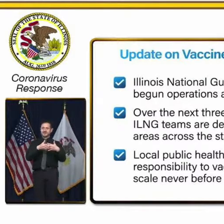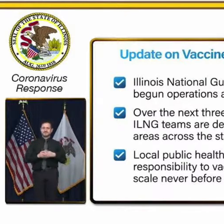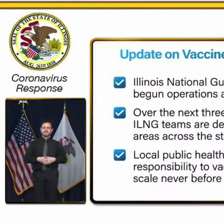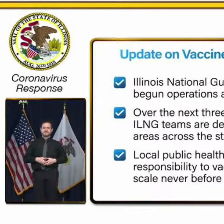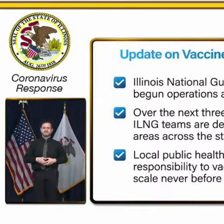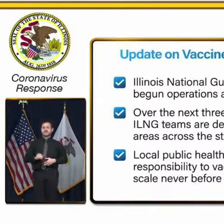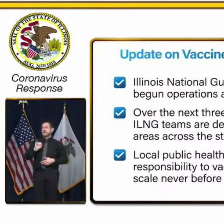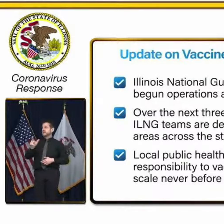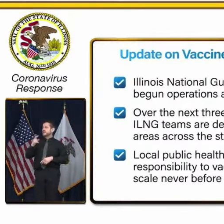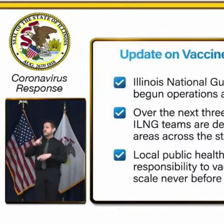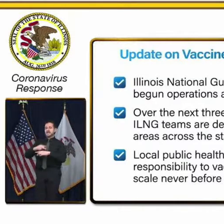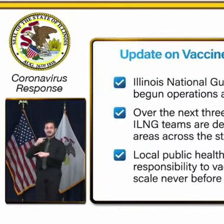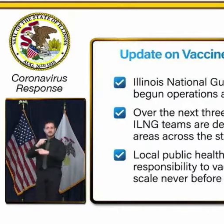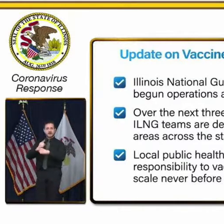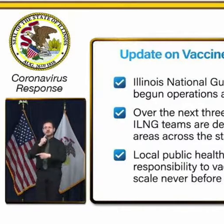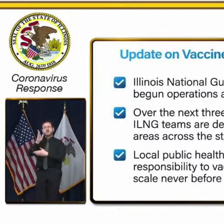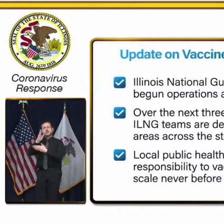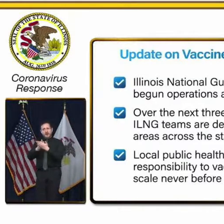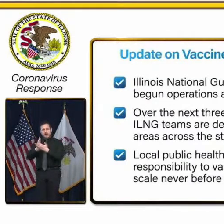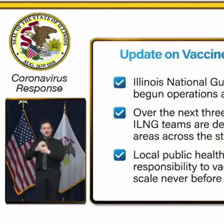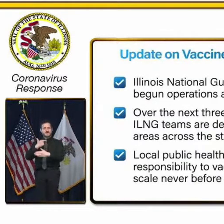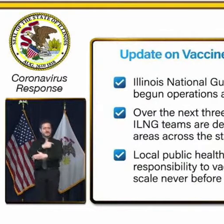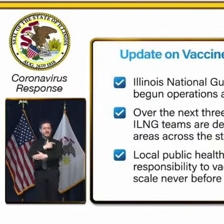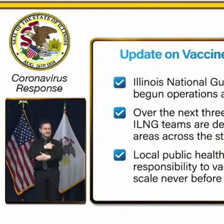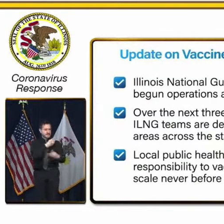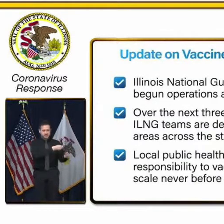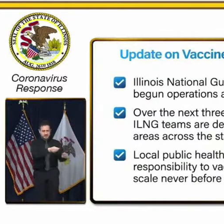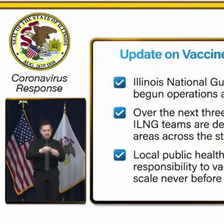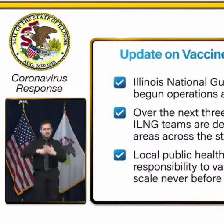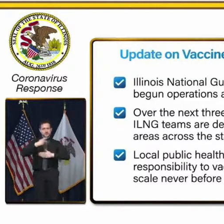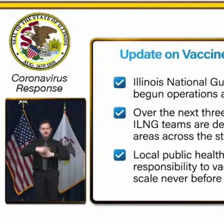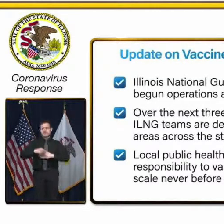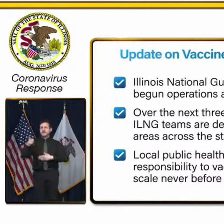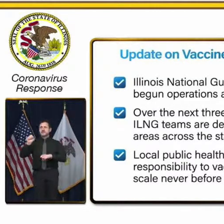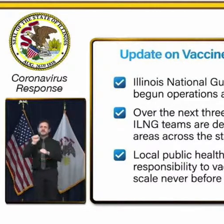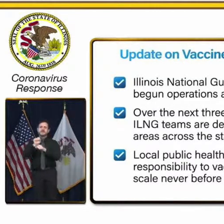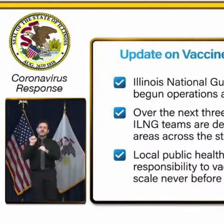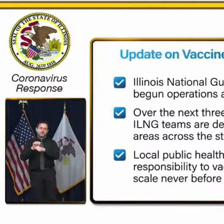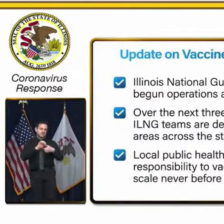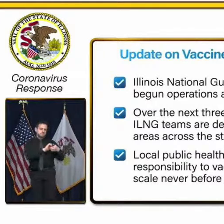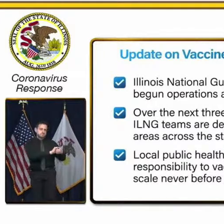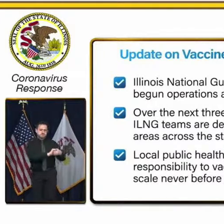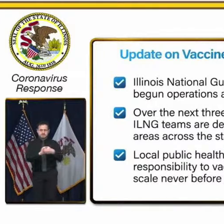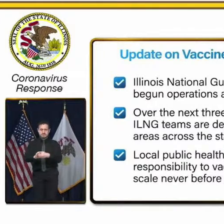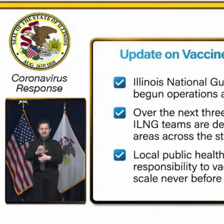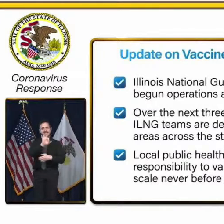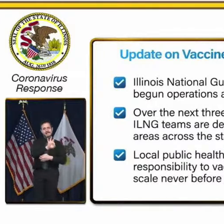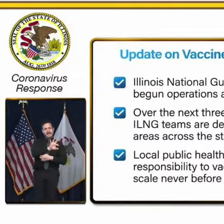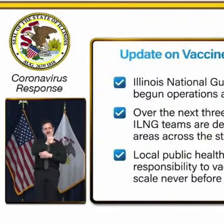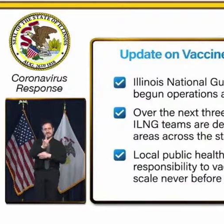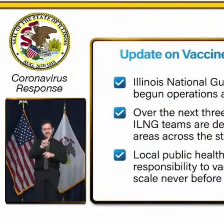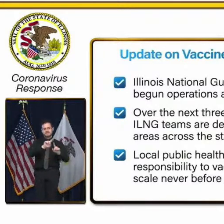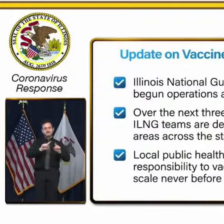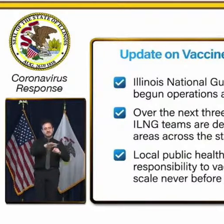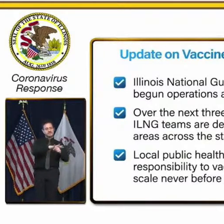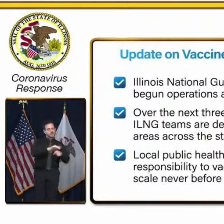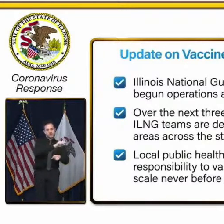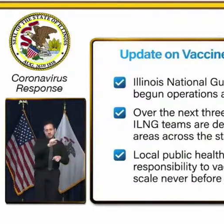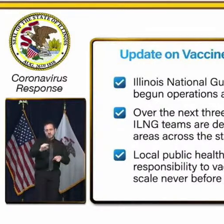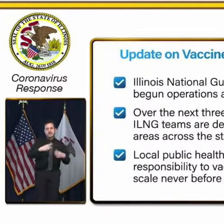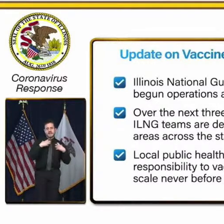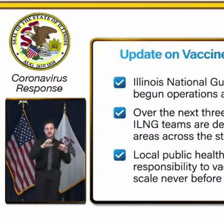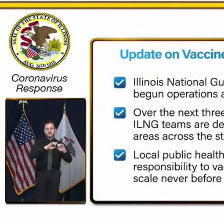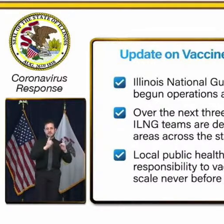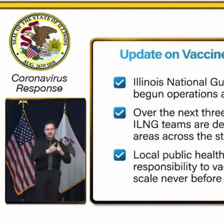state's vaccination administration. They work in conjunction with the 97 local health departments who are all